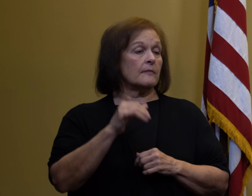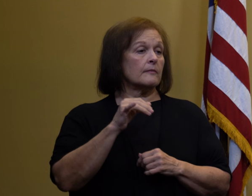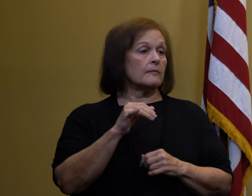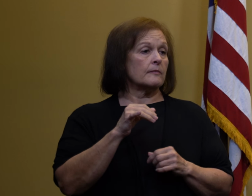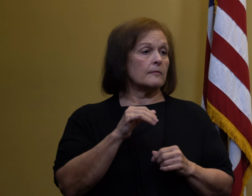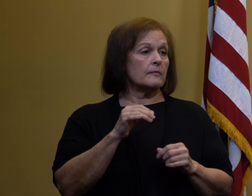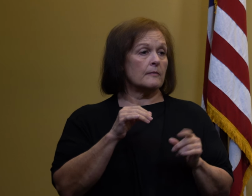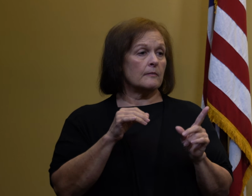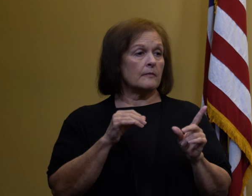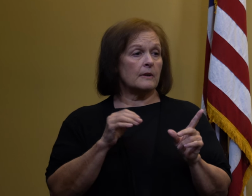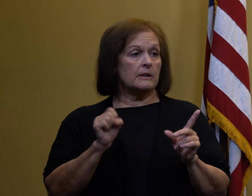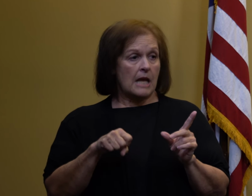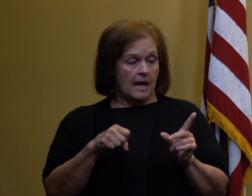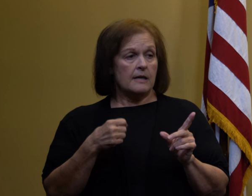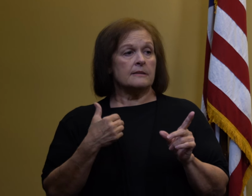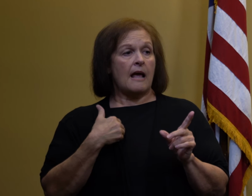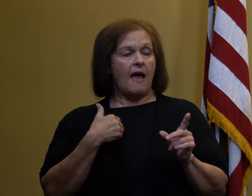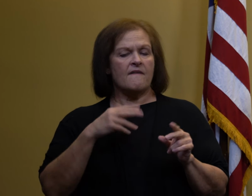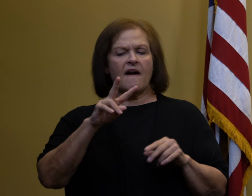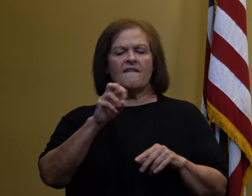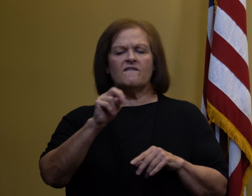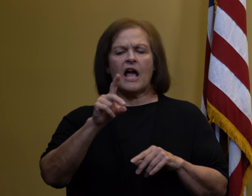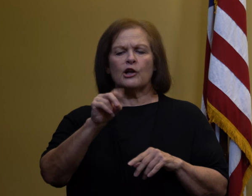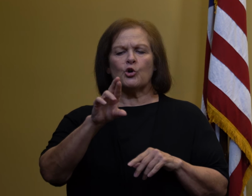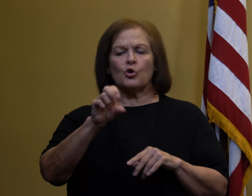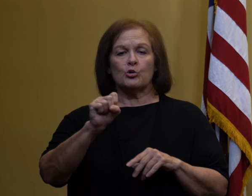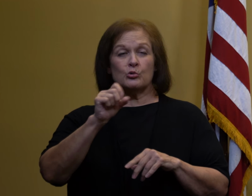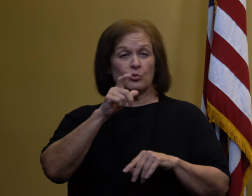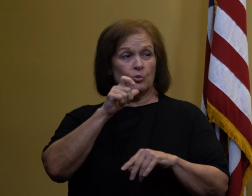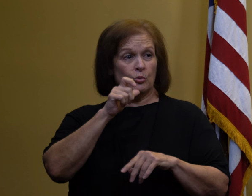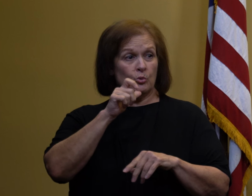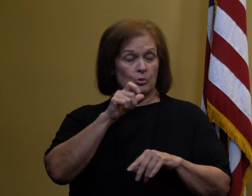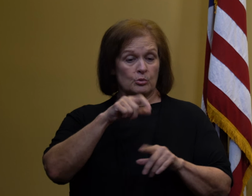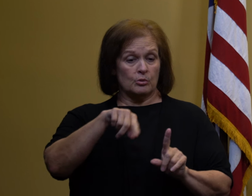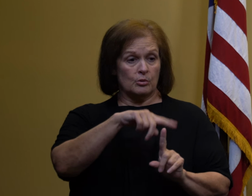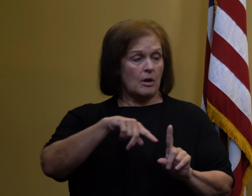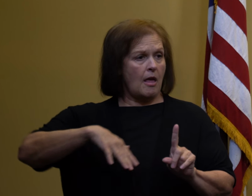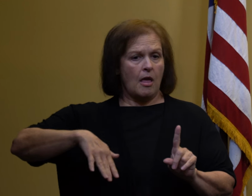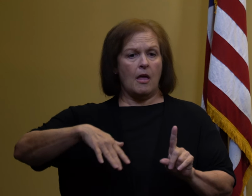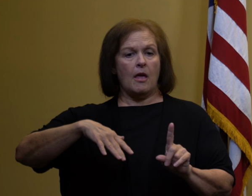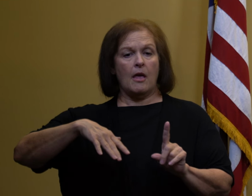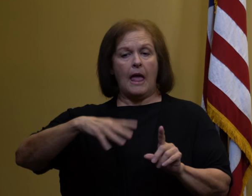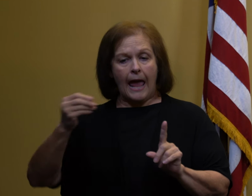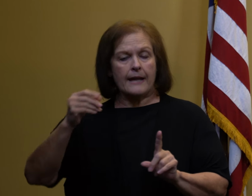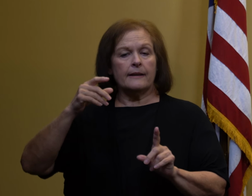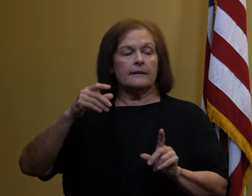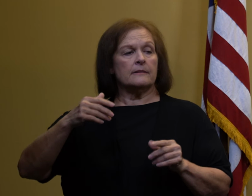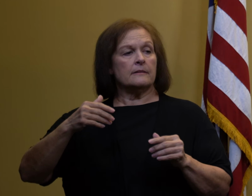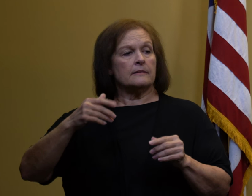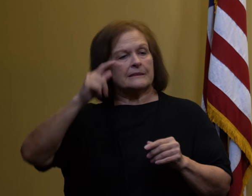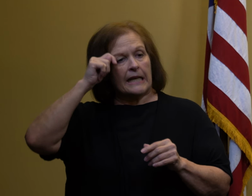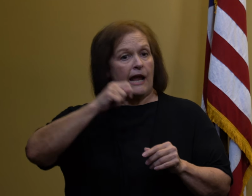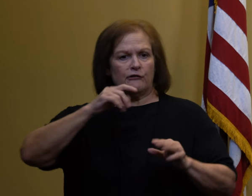Yesterday we learned there's many vendors for this city, as well as the teams that have not been paid by the city, some dating back to years.